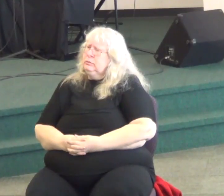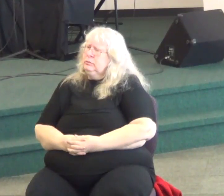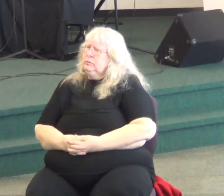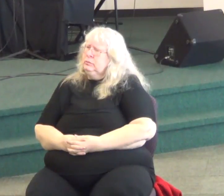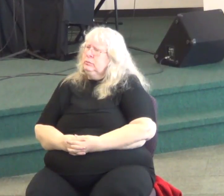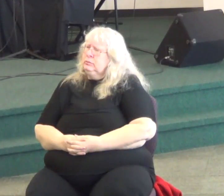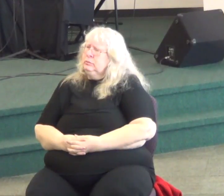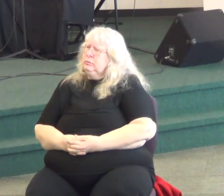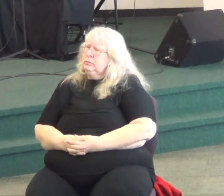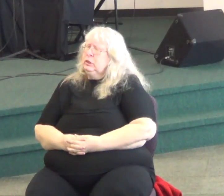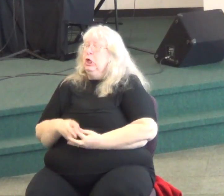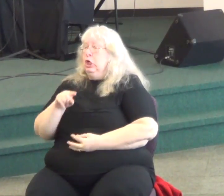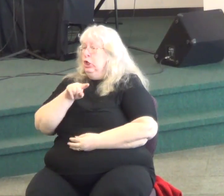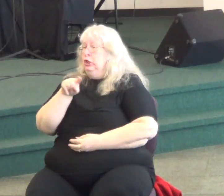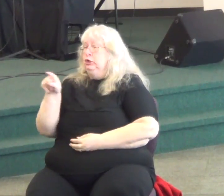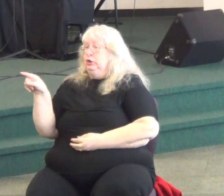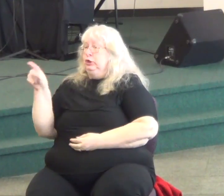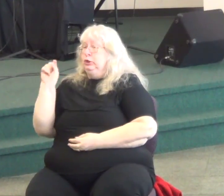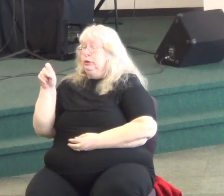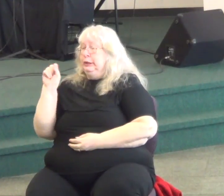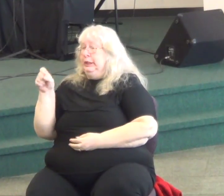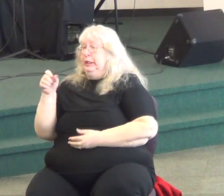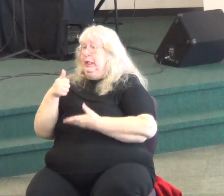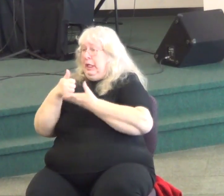Do you need help with an unruly kid?